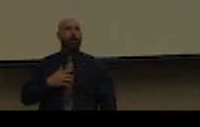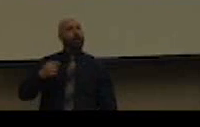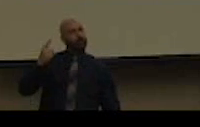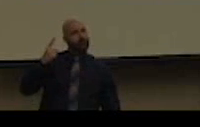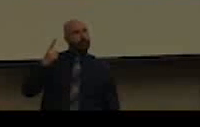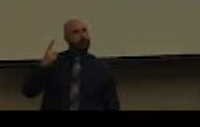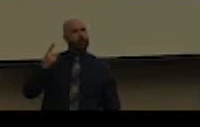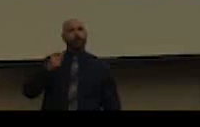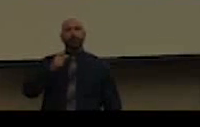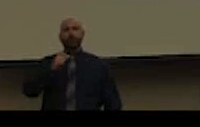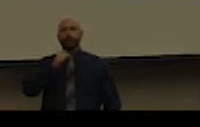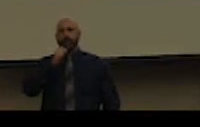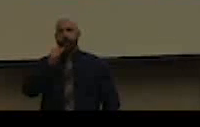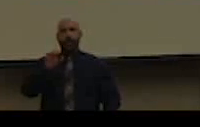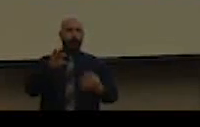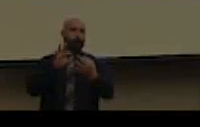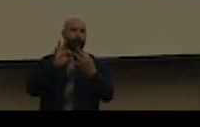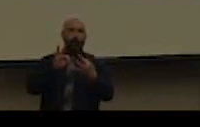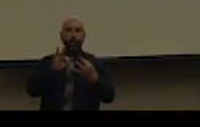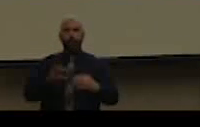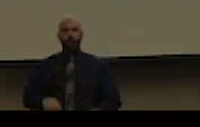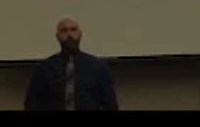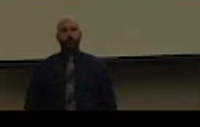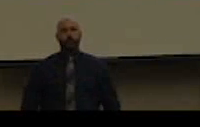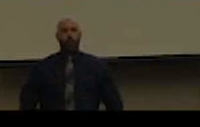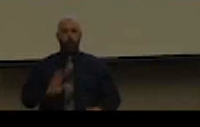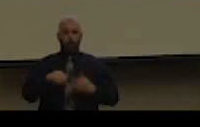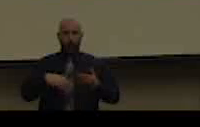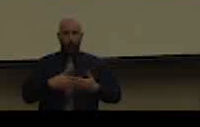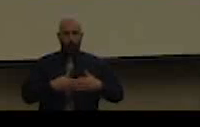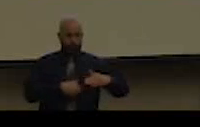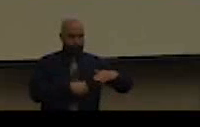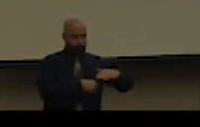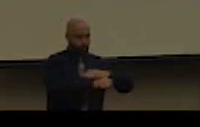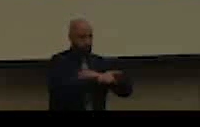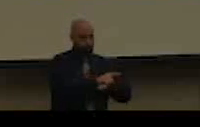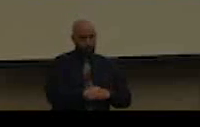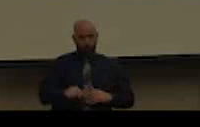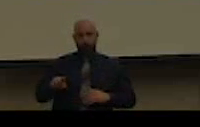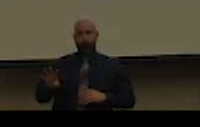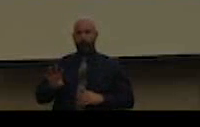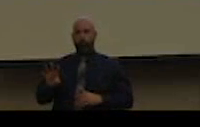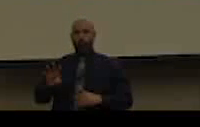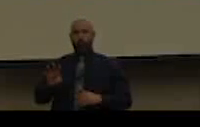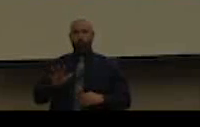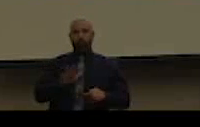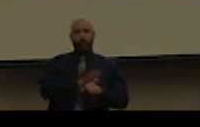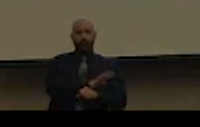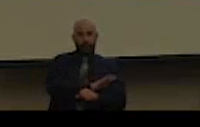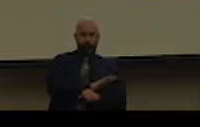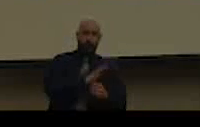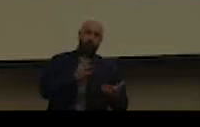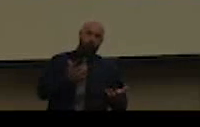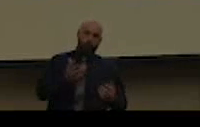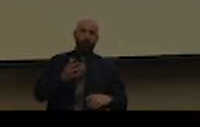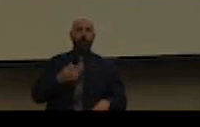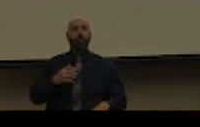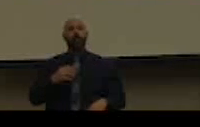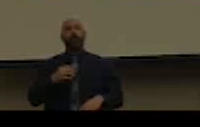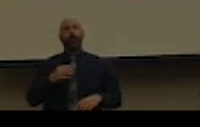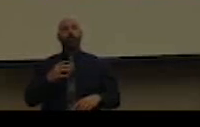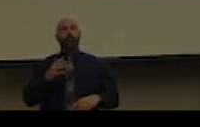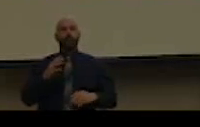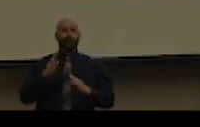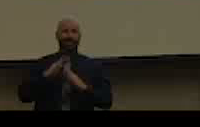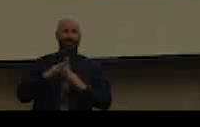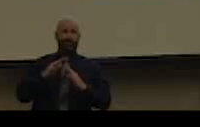our birth through four-year-olds are covered. I think the biggest thing will be making sure that people understand that this is a need that's